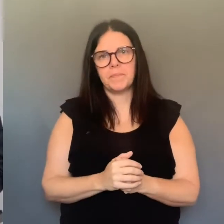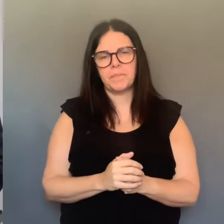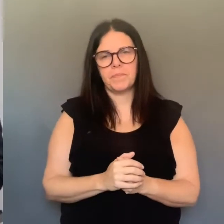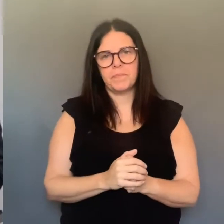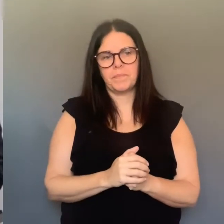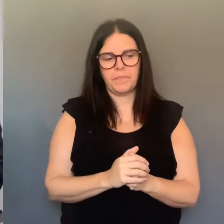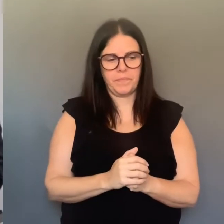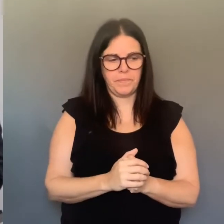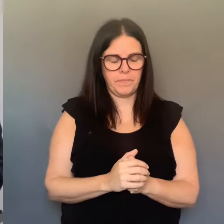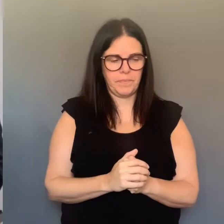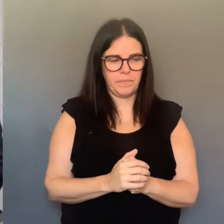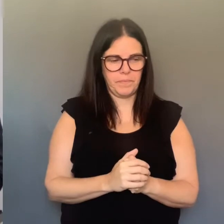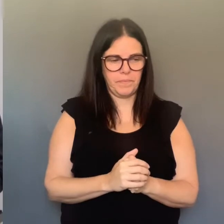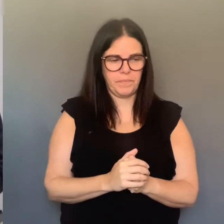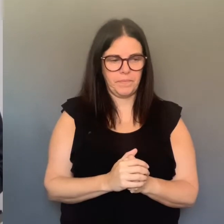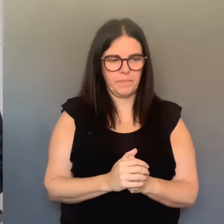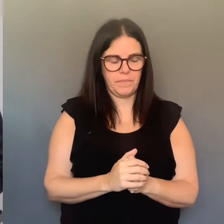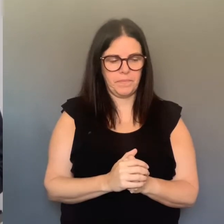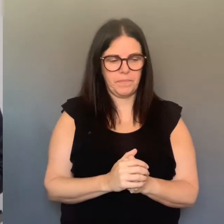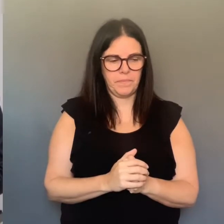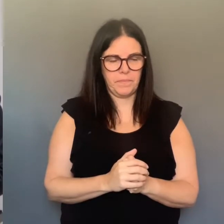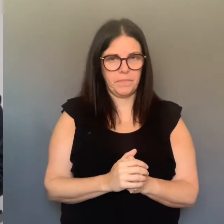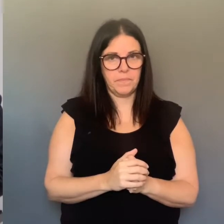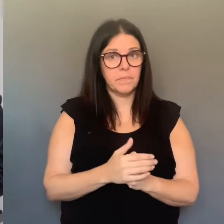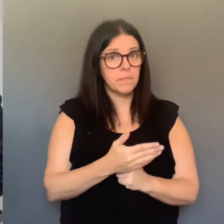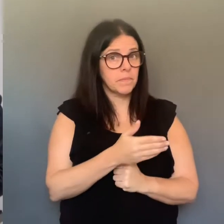we make those recommendations directly.